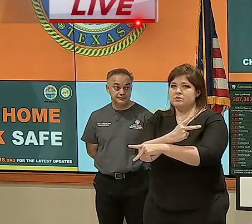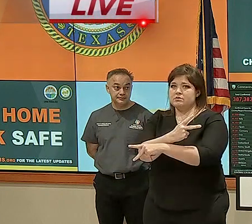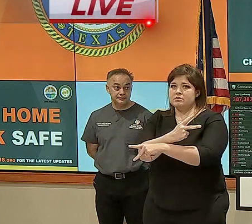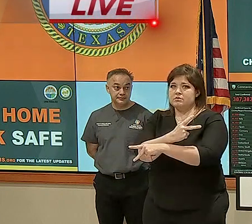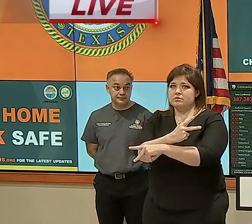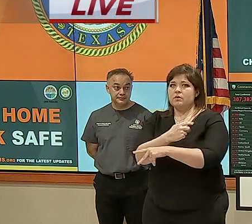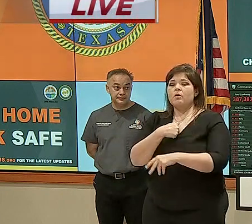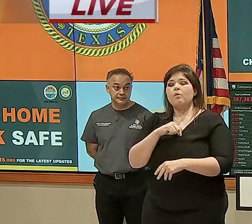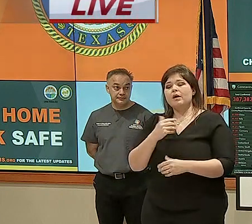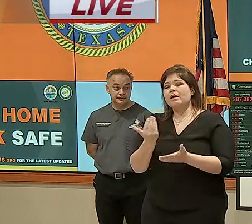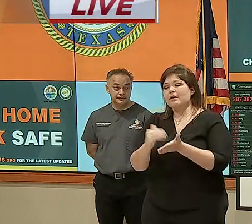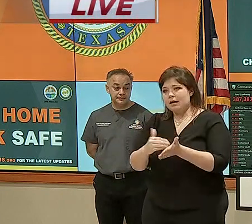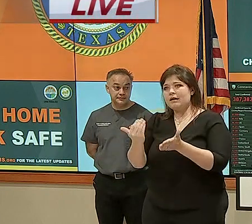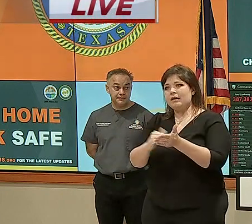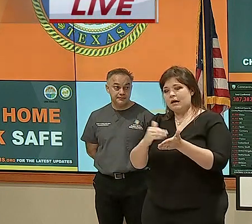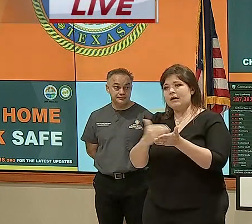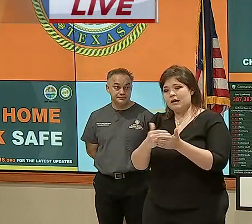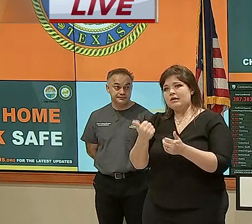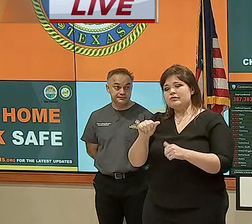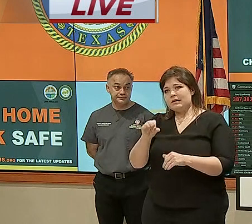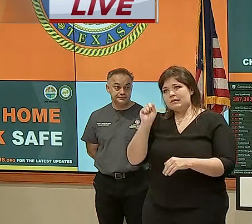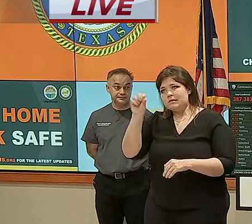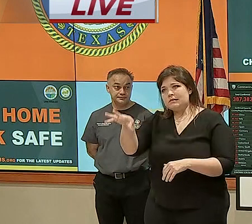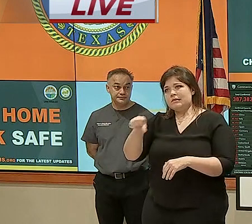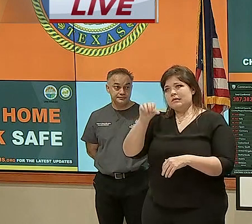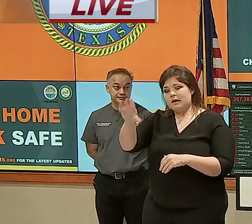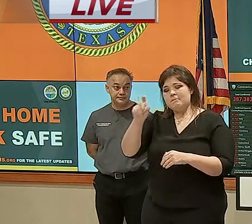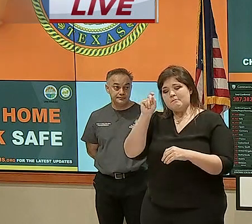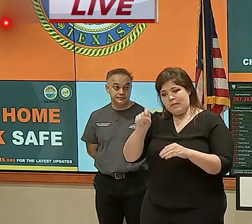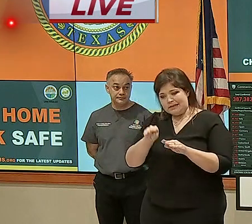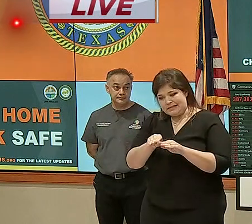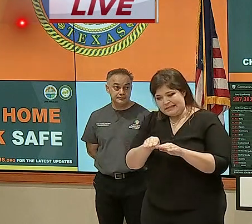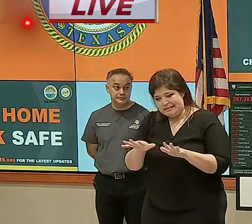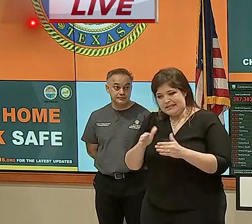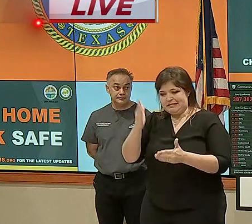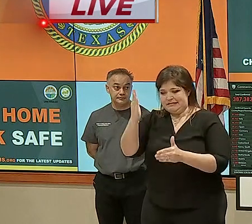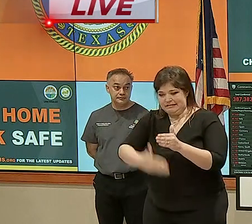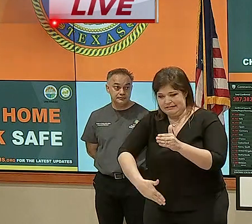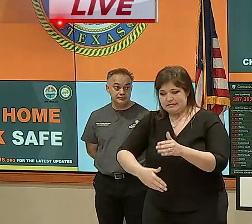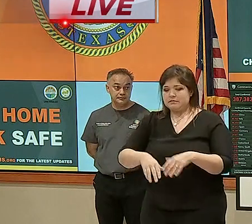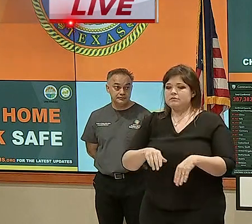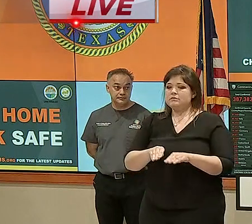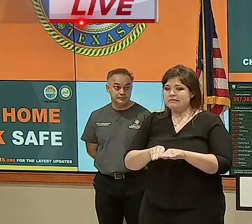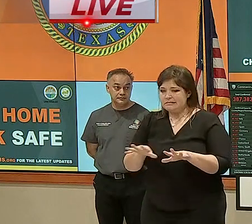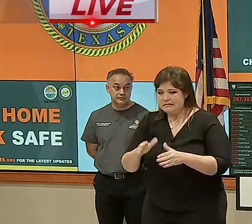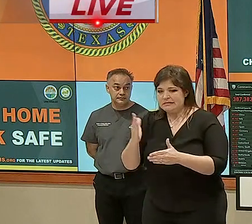it's important that we do that through our actions and through our behavior.